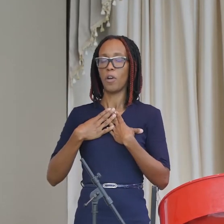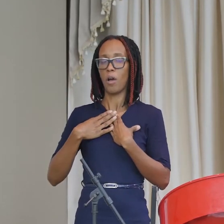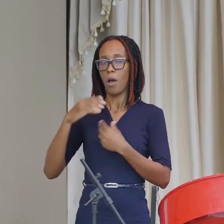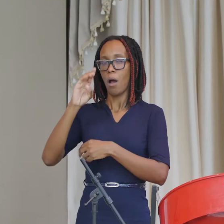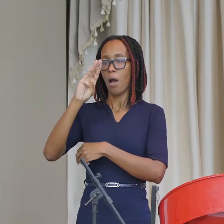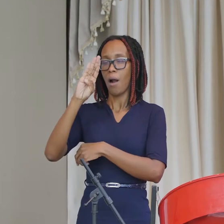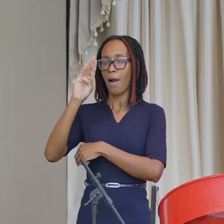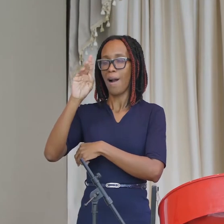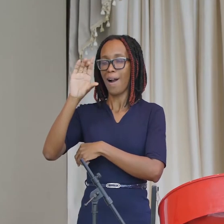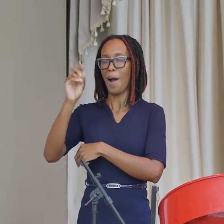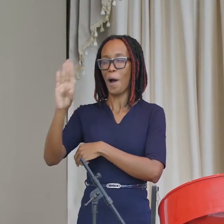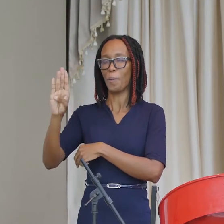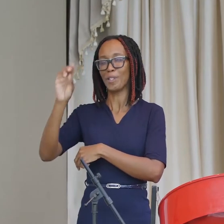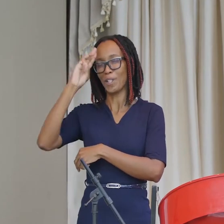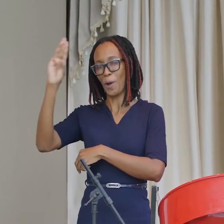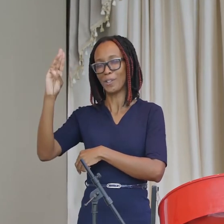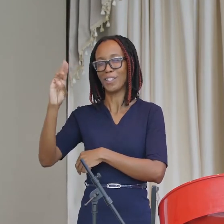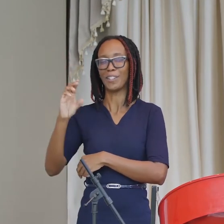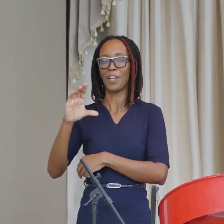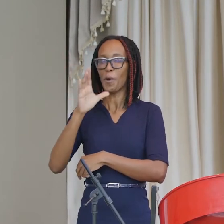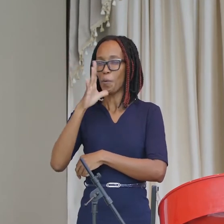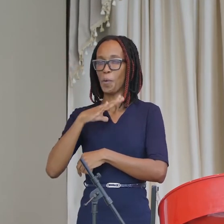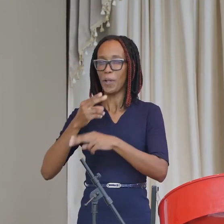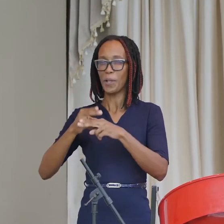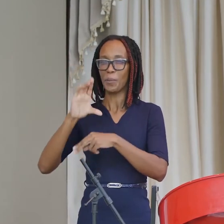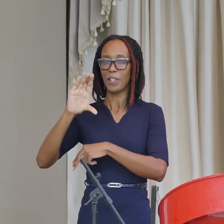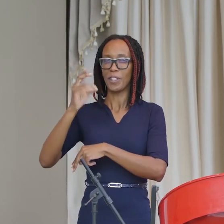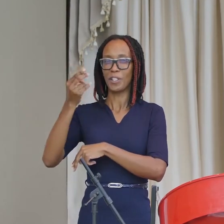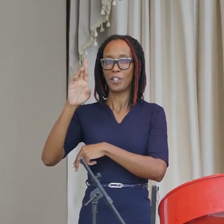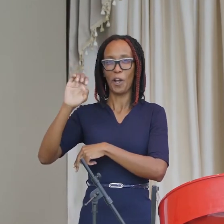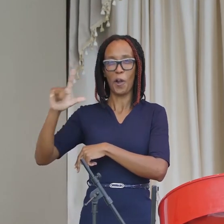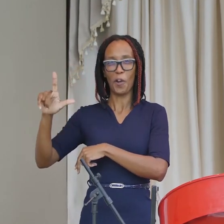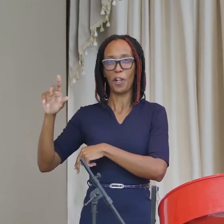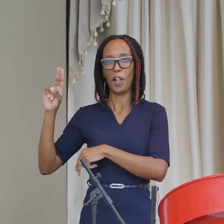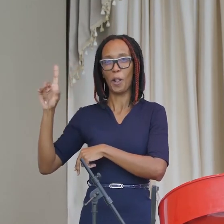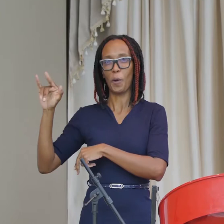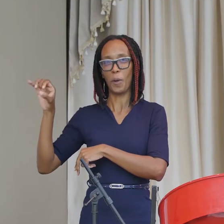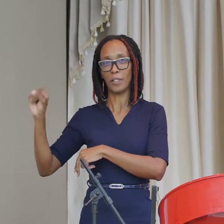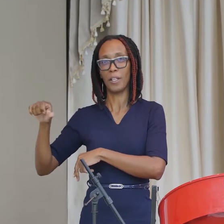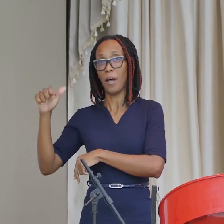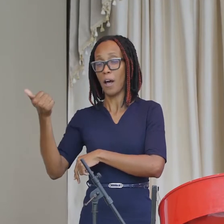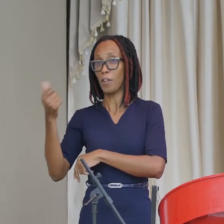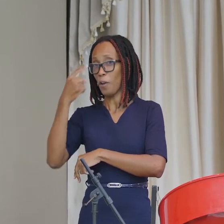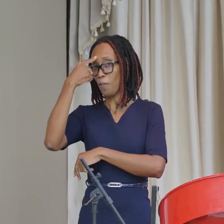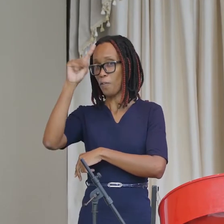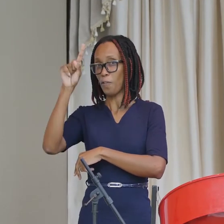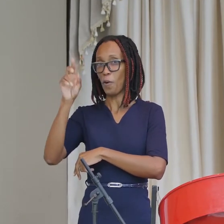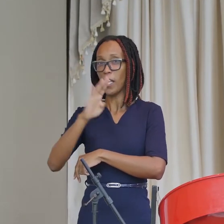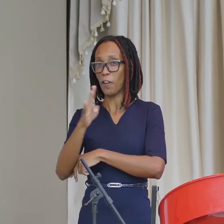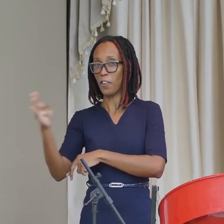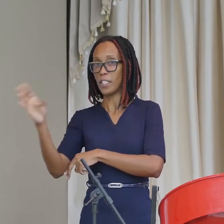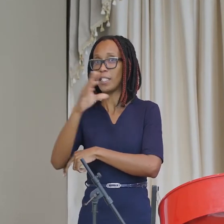Cub Scouts, Ms. Cheryl Walker Lewis, Headquarters Commissioner for Diversity and Inclusion,